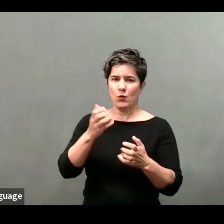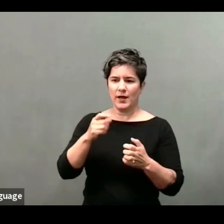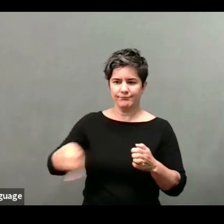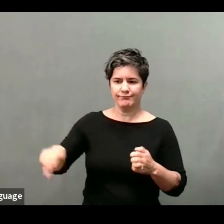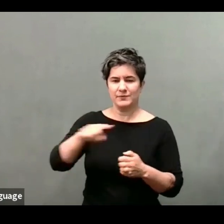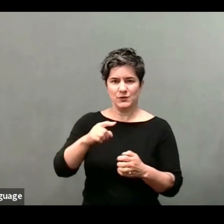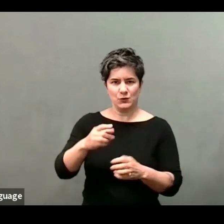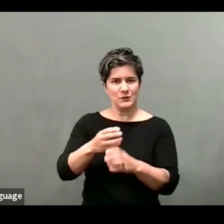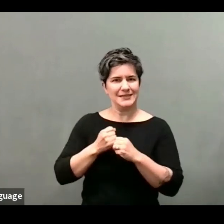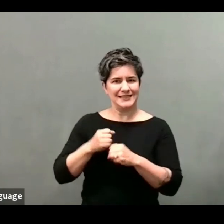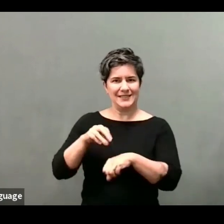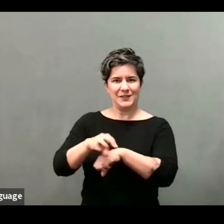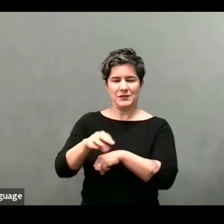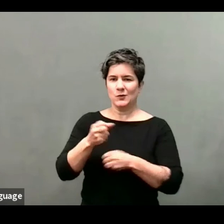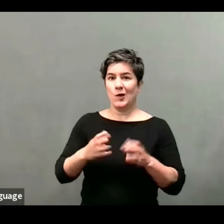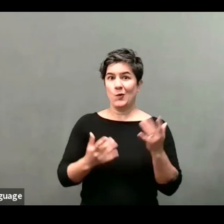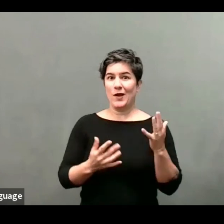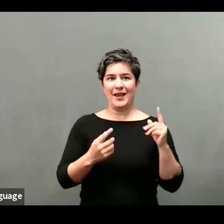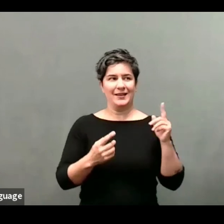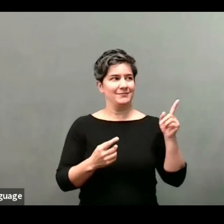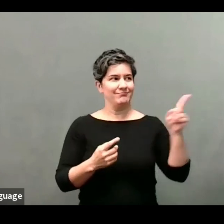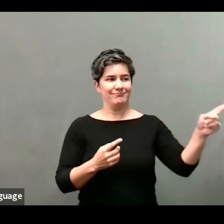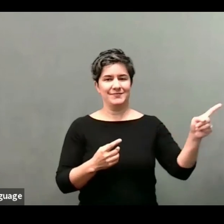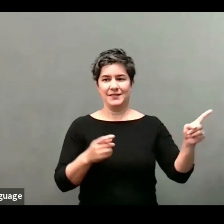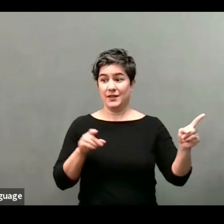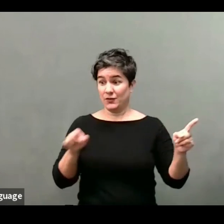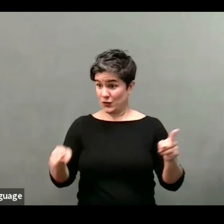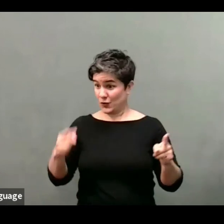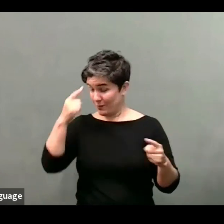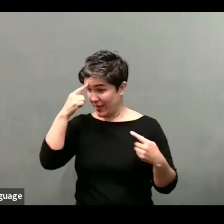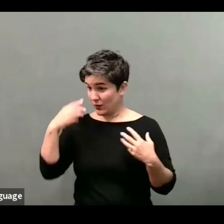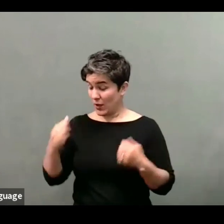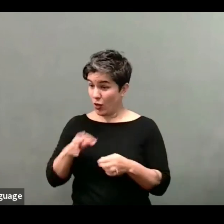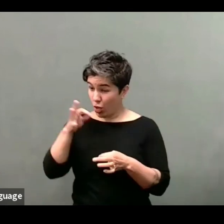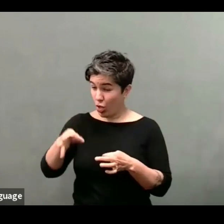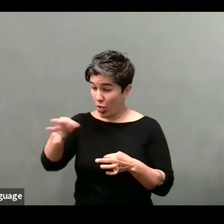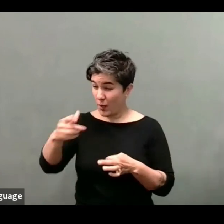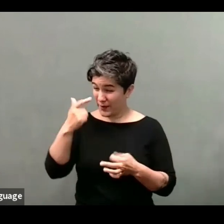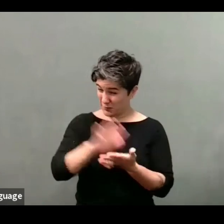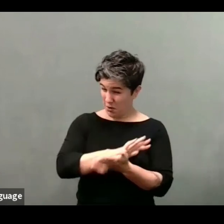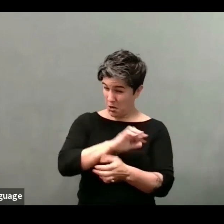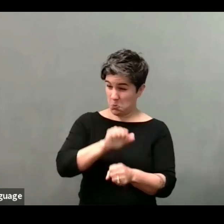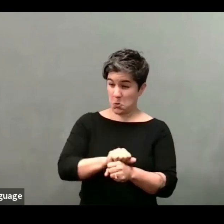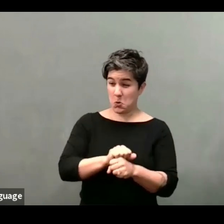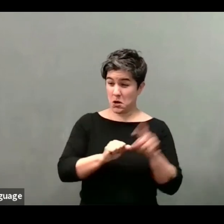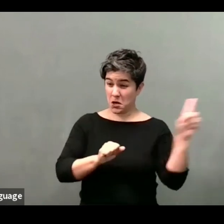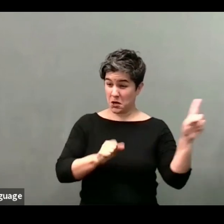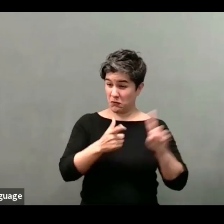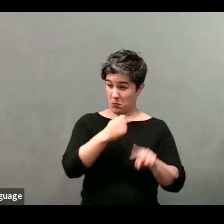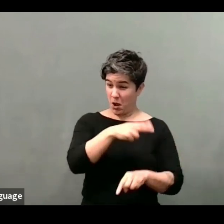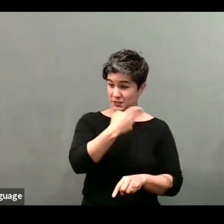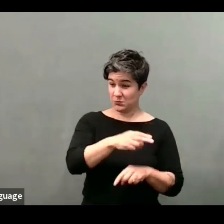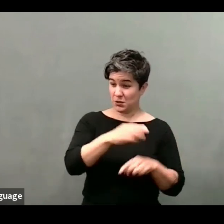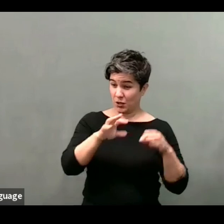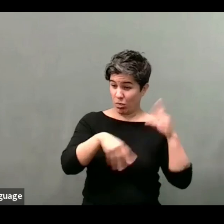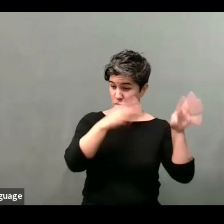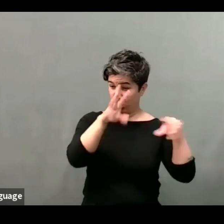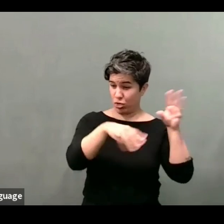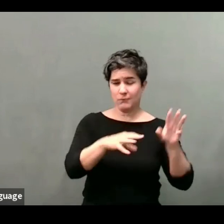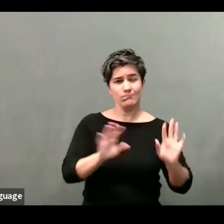she doesn't want someone's mental health follow-up to be delayed because of hospital